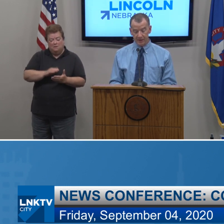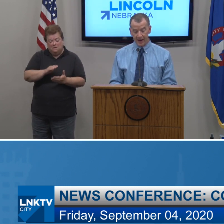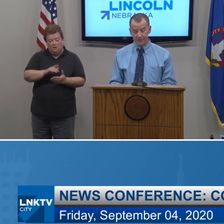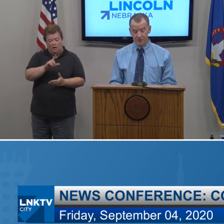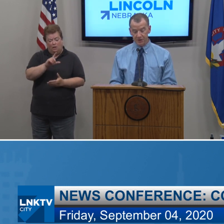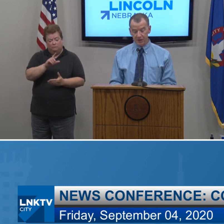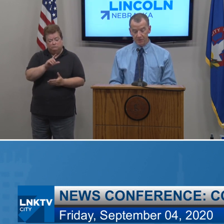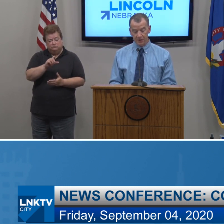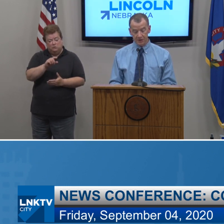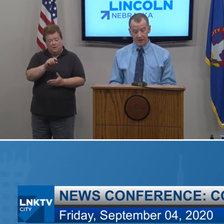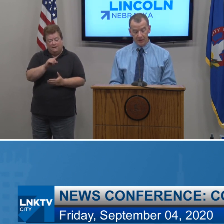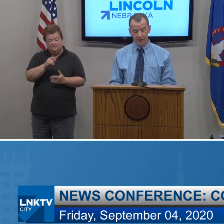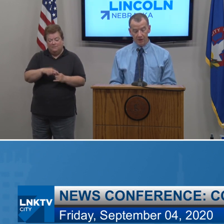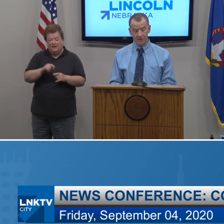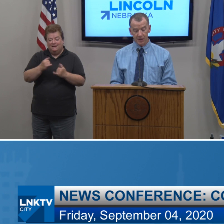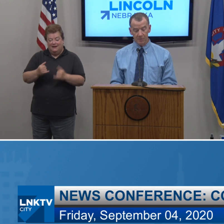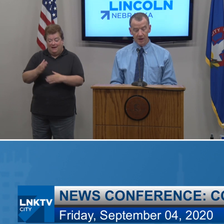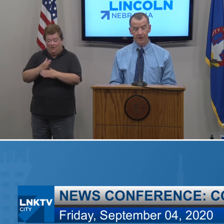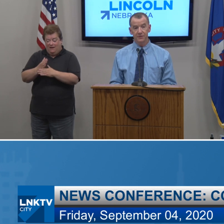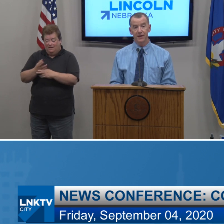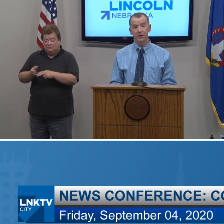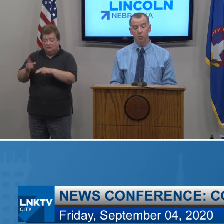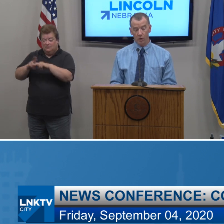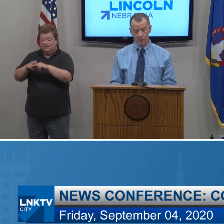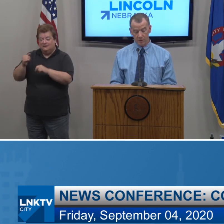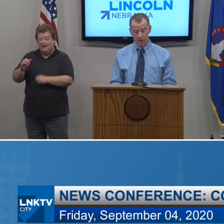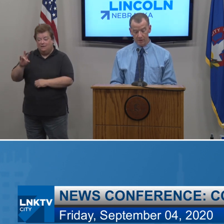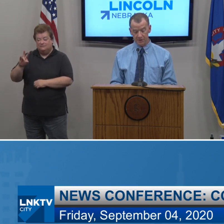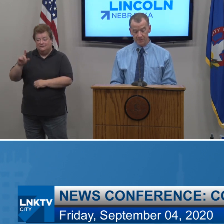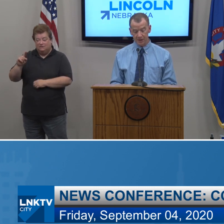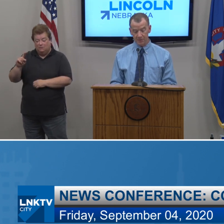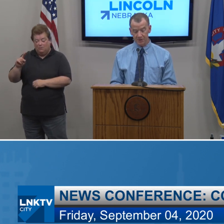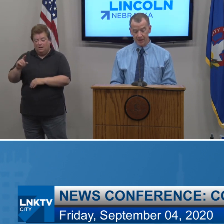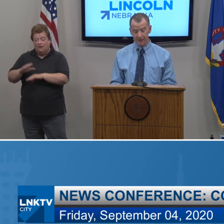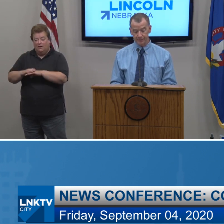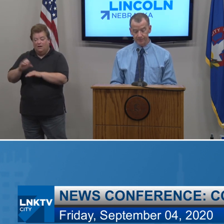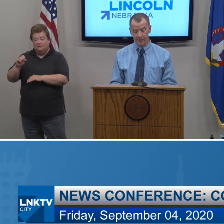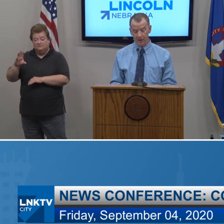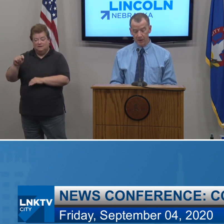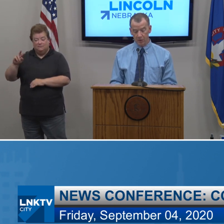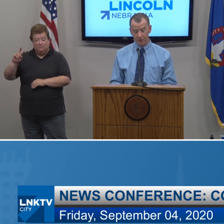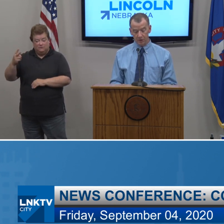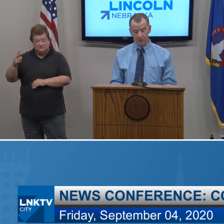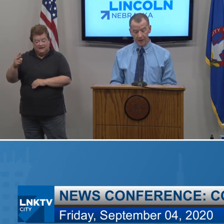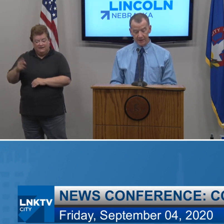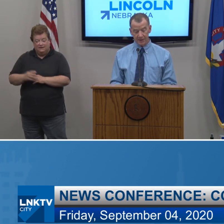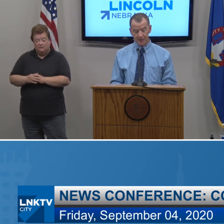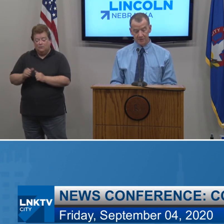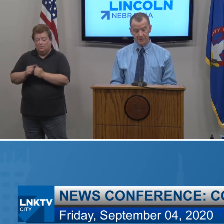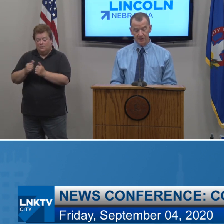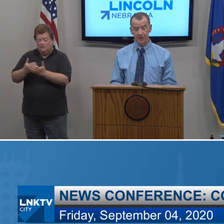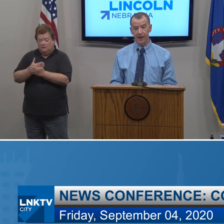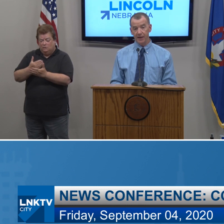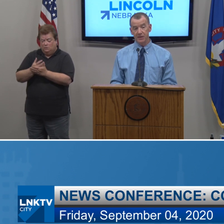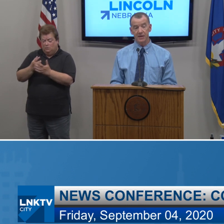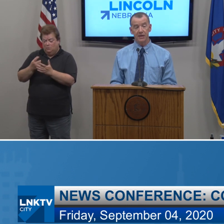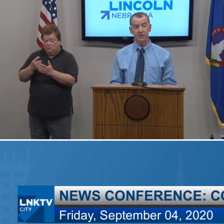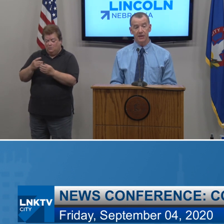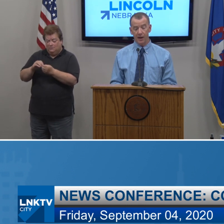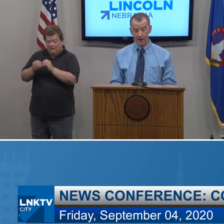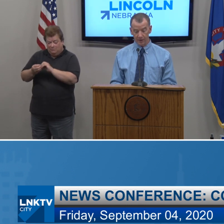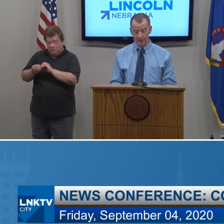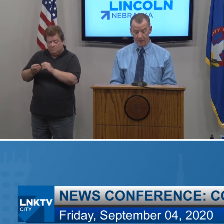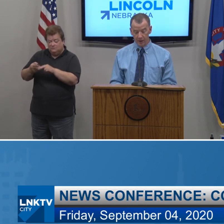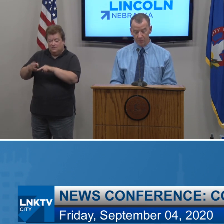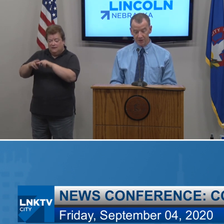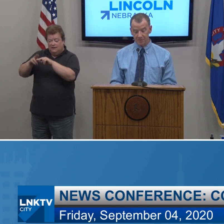Since then, the average has increased, hitting an all-time high of 71 on September 2nd. With the new case counts in the 80s, 90s,